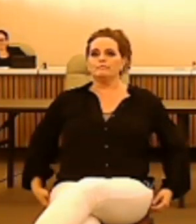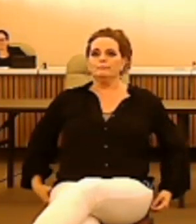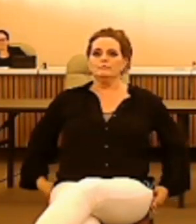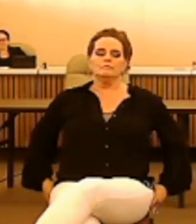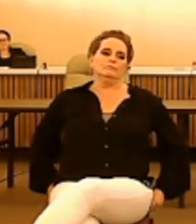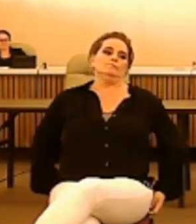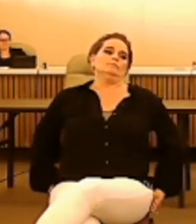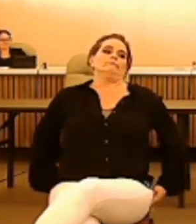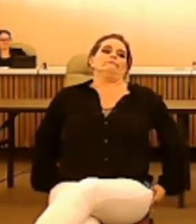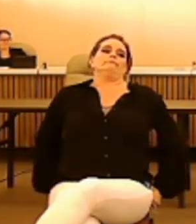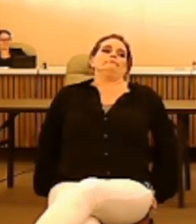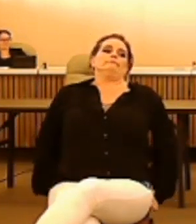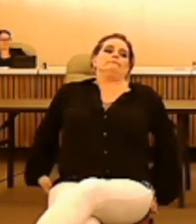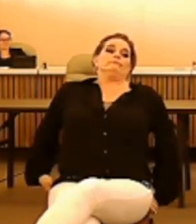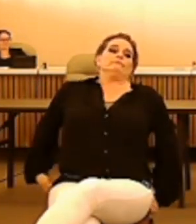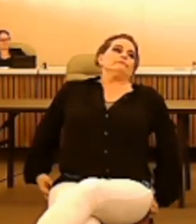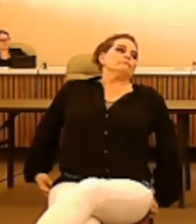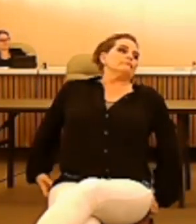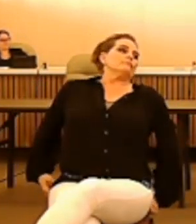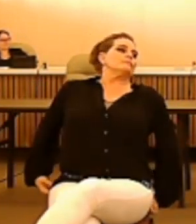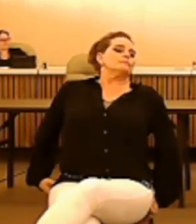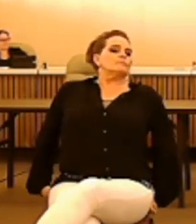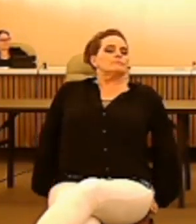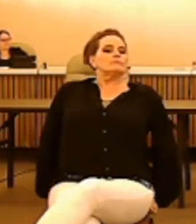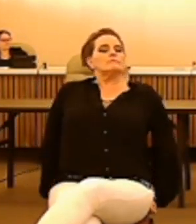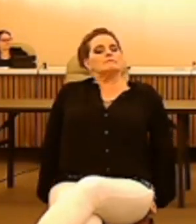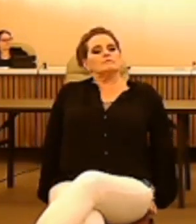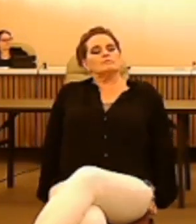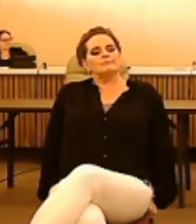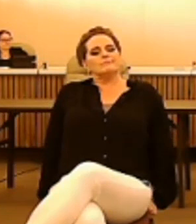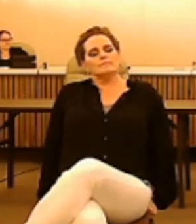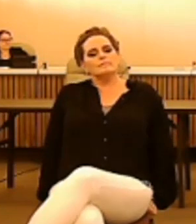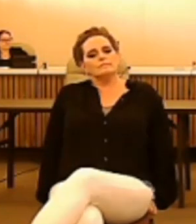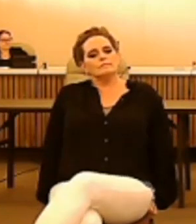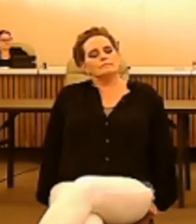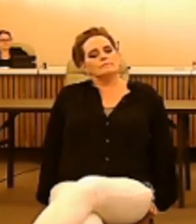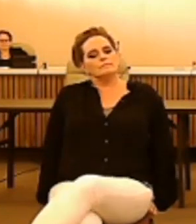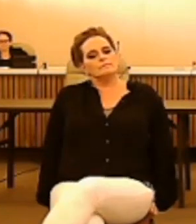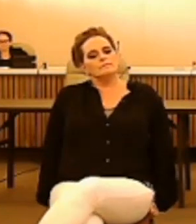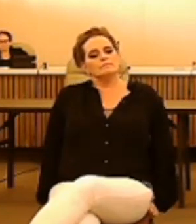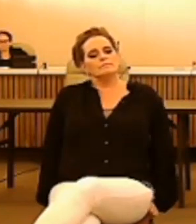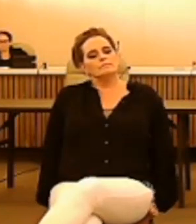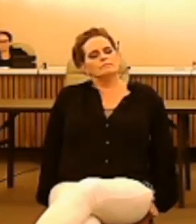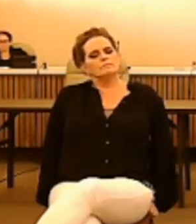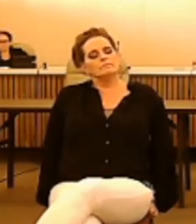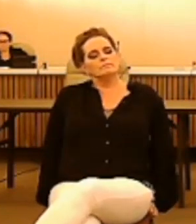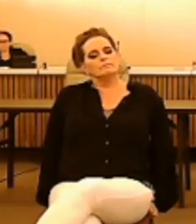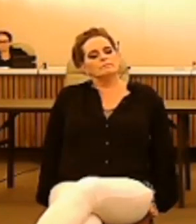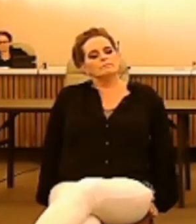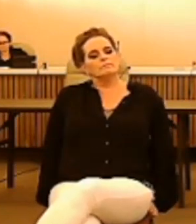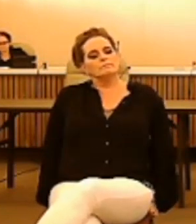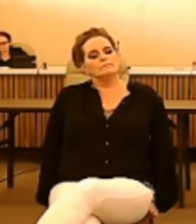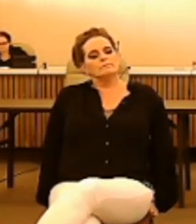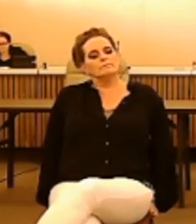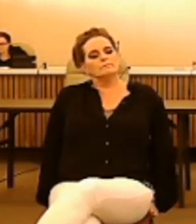Okay, so in looking at the way they did move didn't